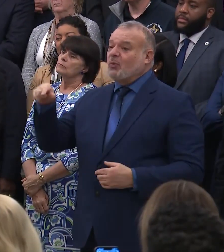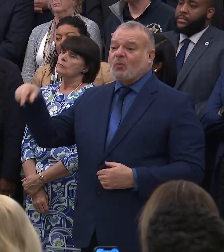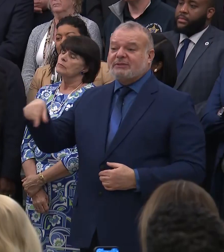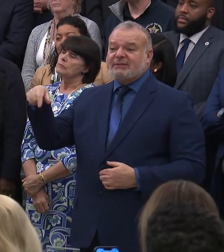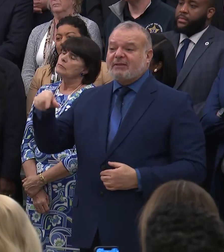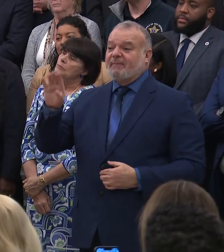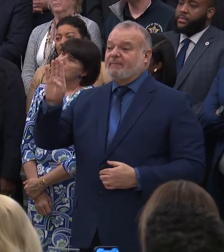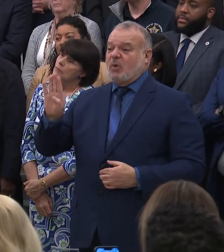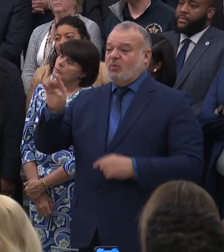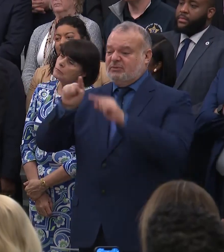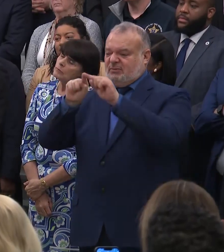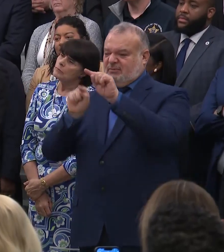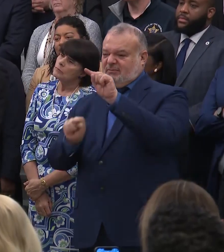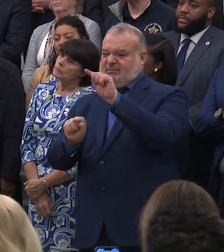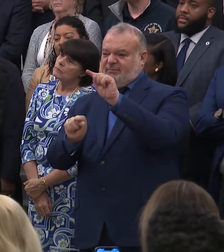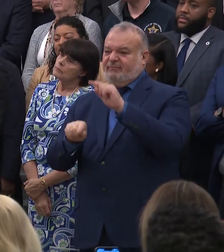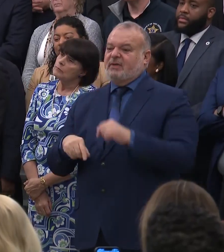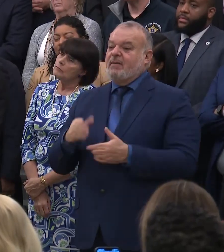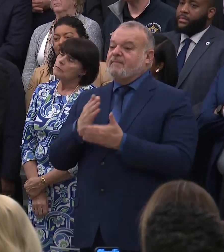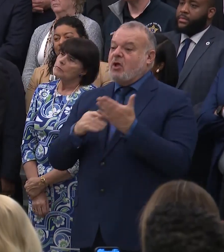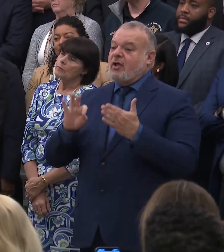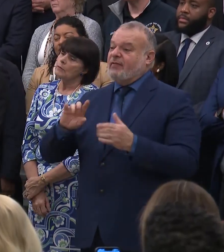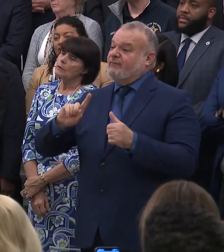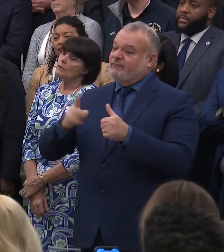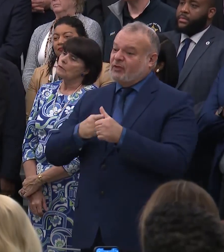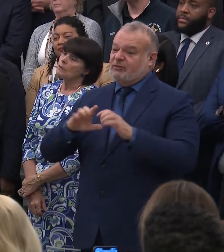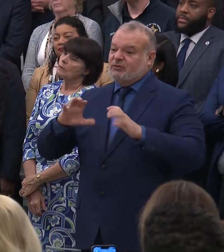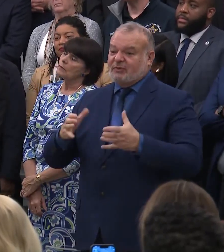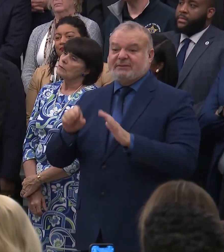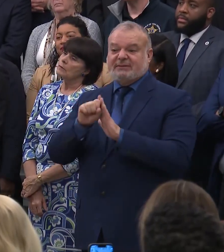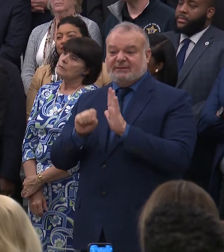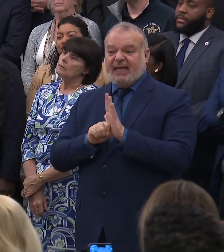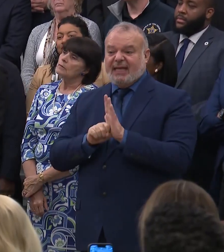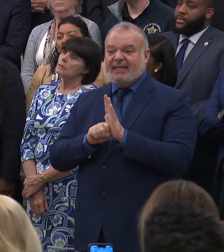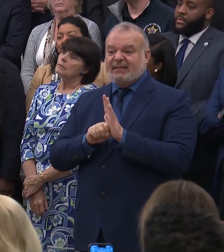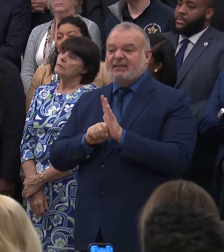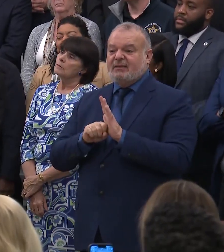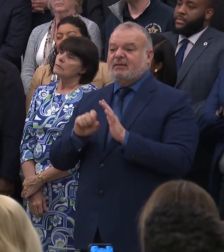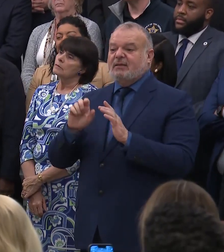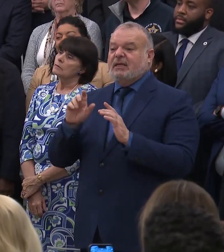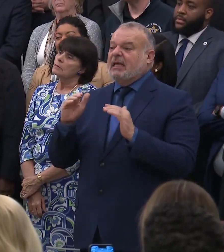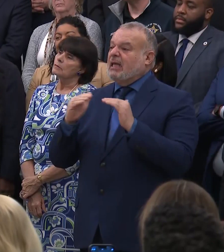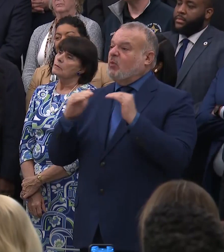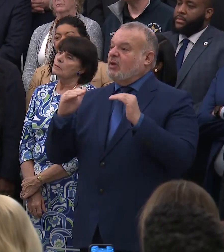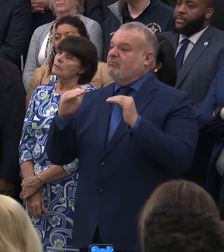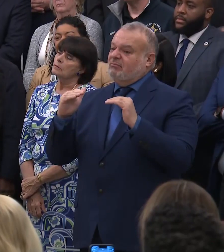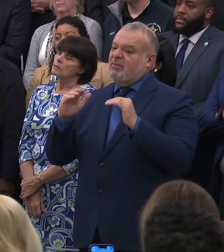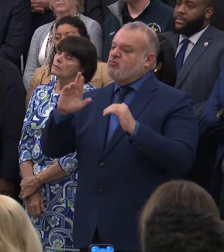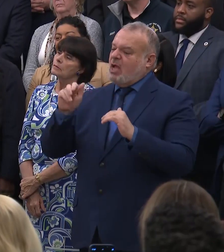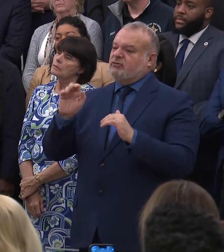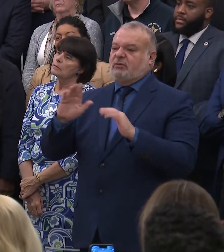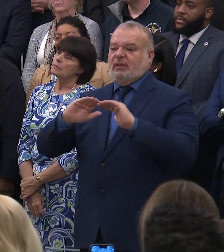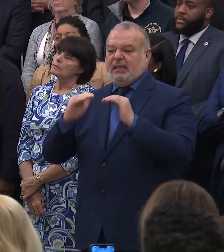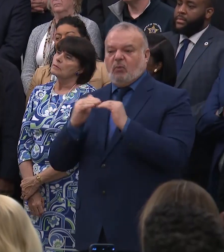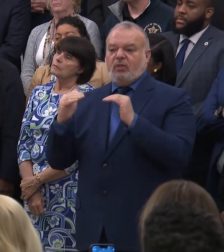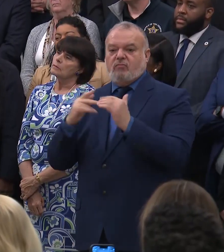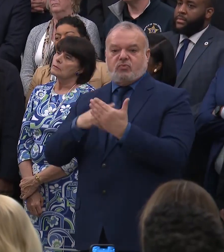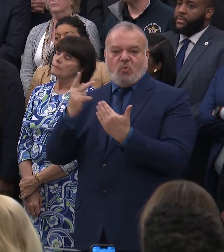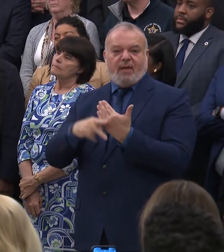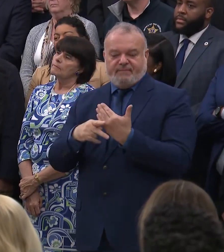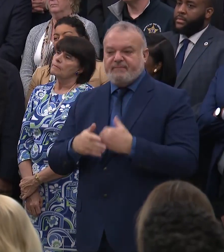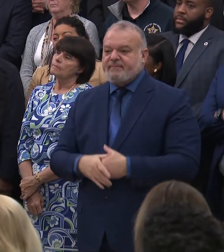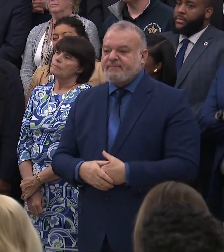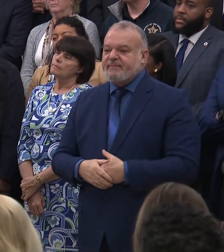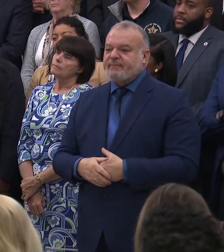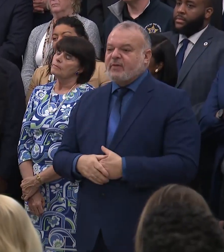State Social Equity Program, a program designed by the Cannabis Control Commission to give those who have been impacted by the war on drugs a